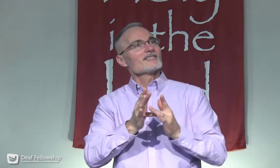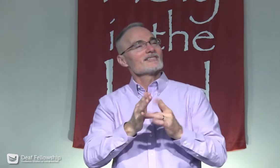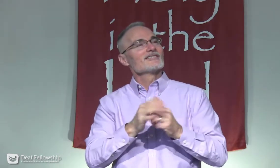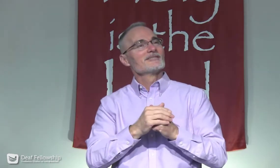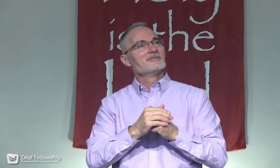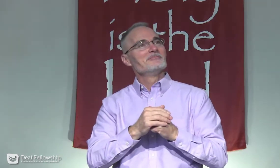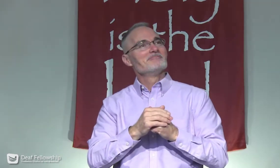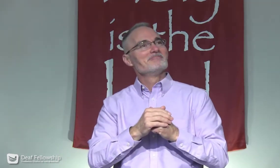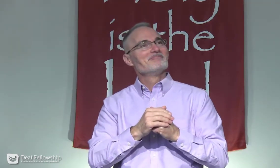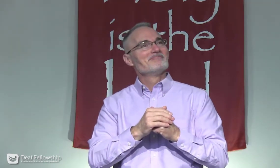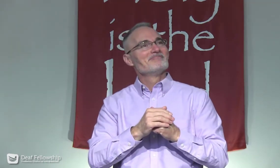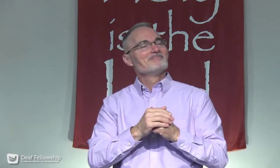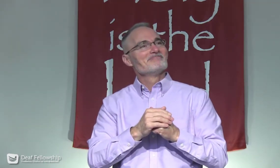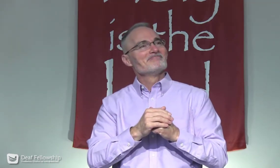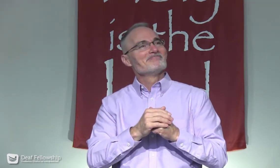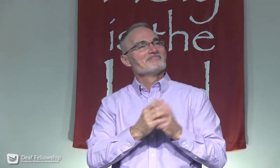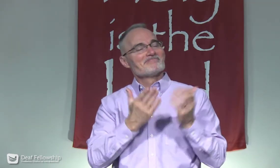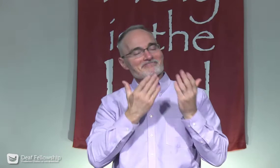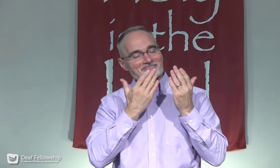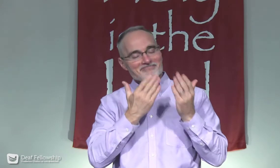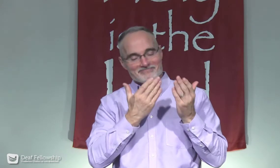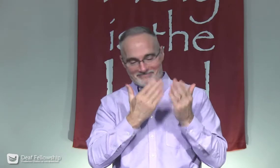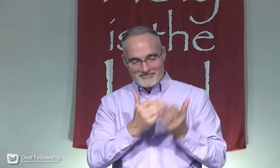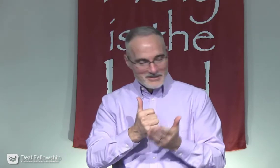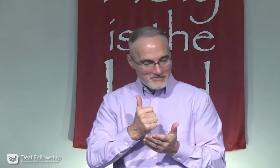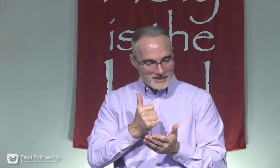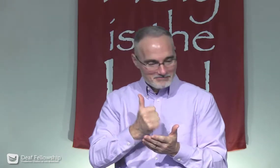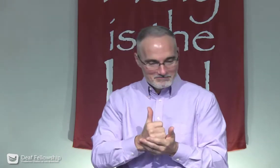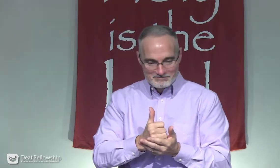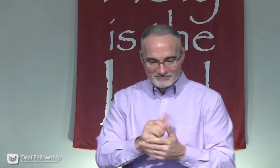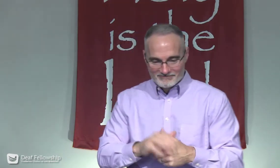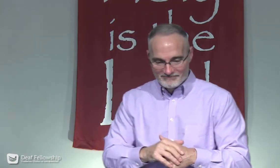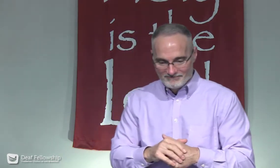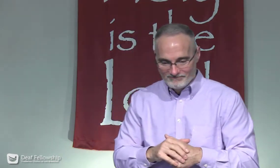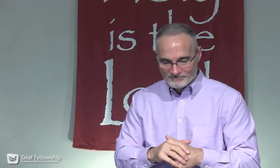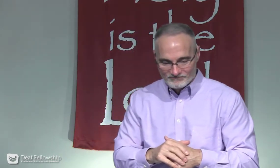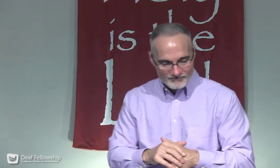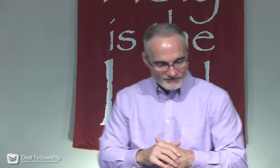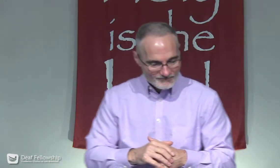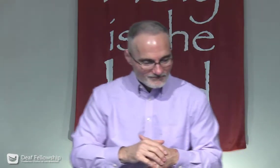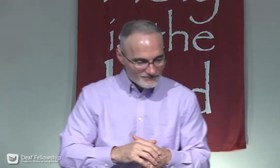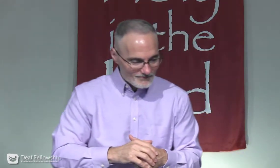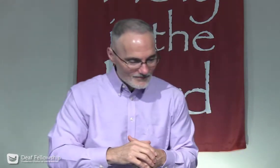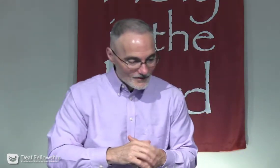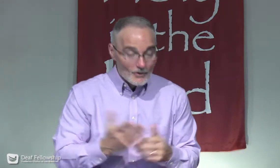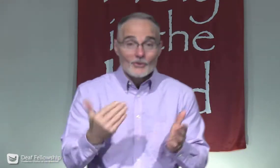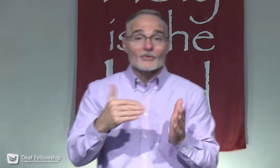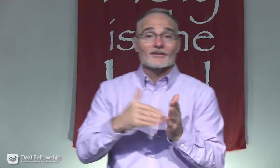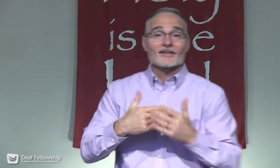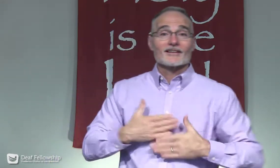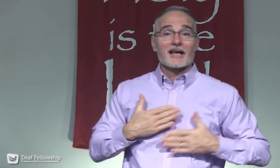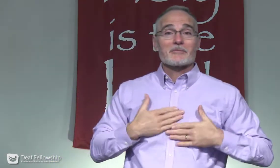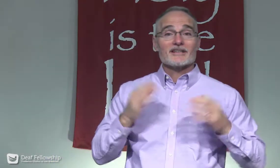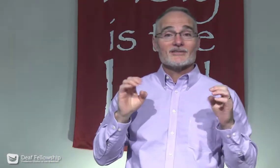faith brings hope that is real. Because of Jesus. Thank you. Thank you.